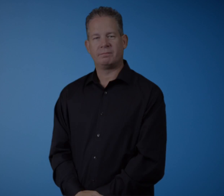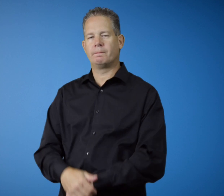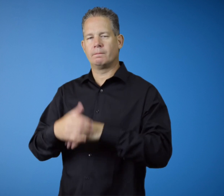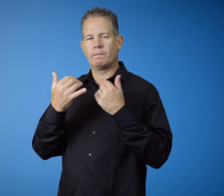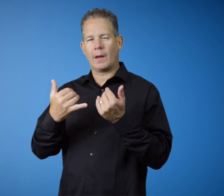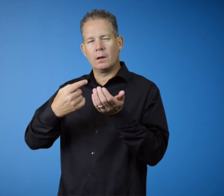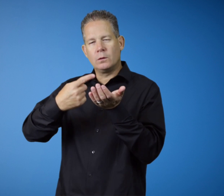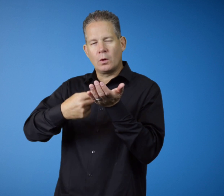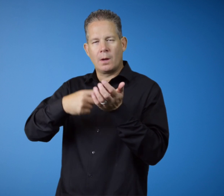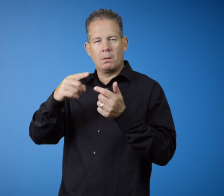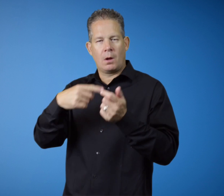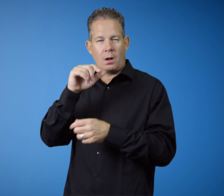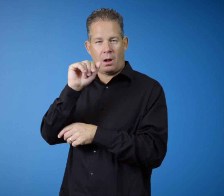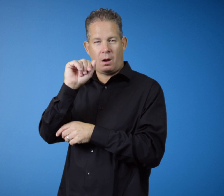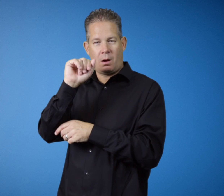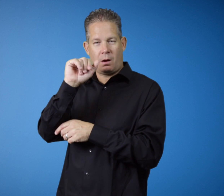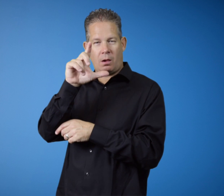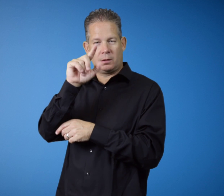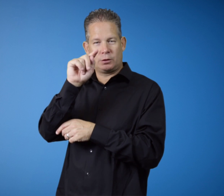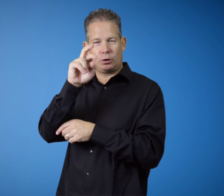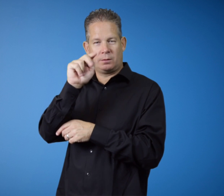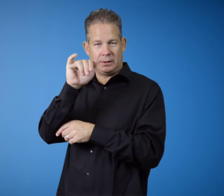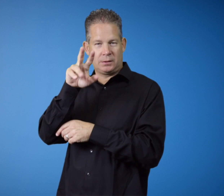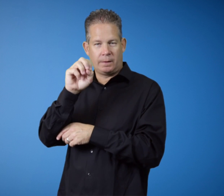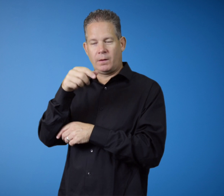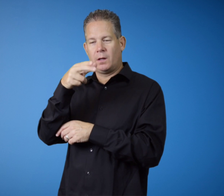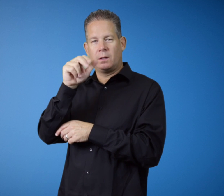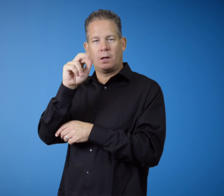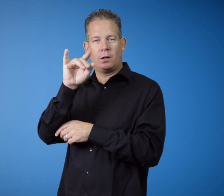chapter. Now we're going to talk about alternatives to guardianship.